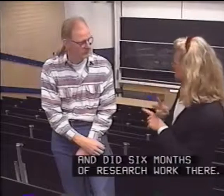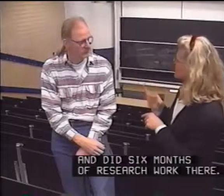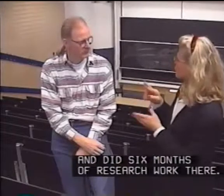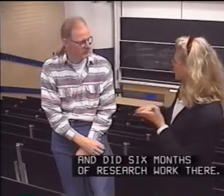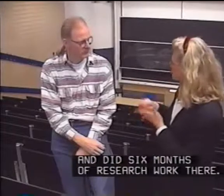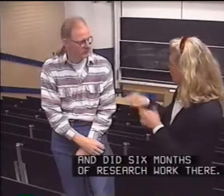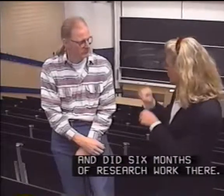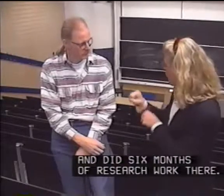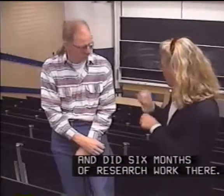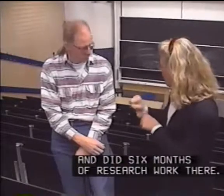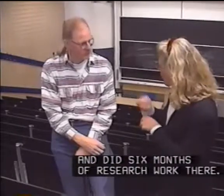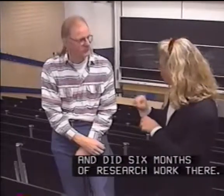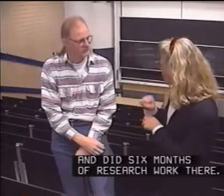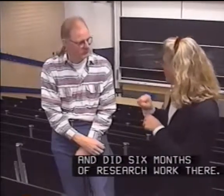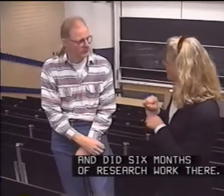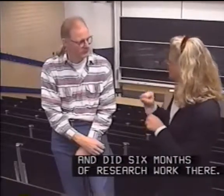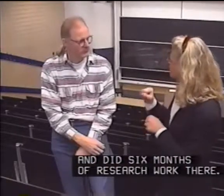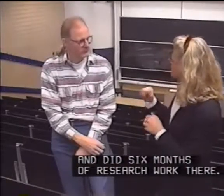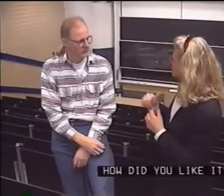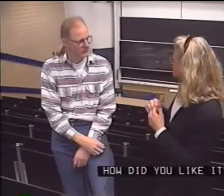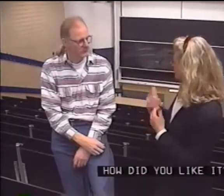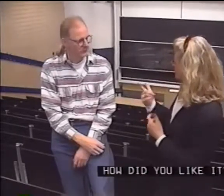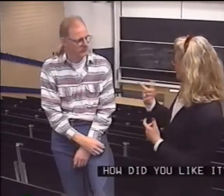six months of research work there. How did you like it?